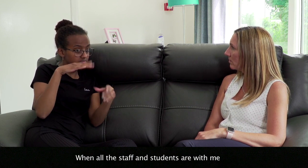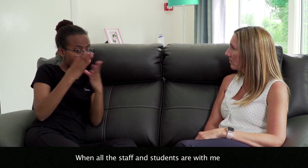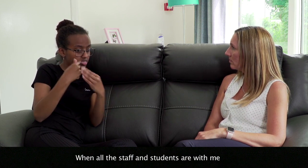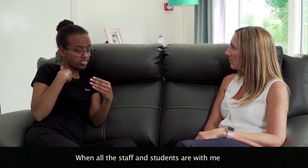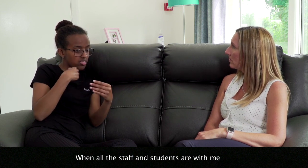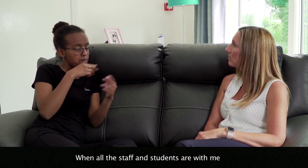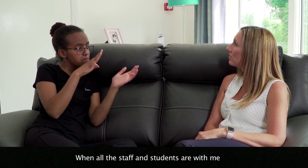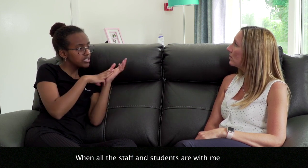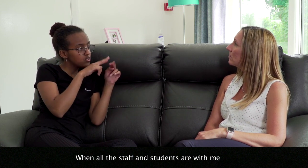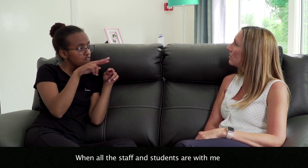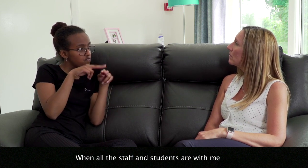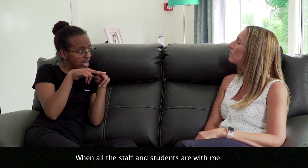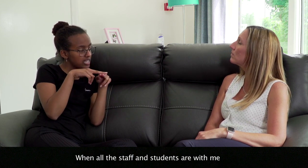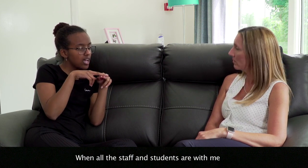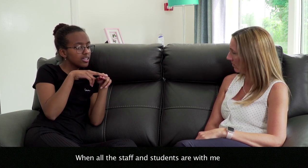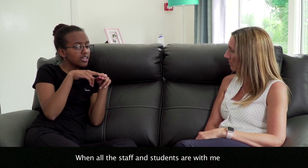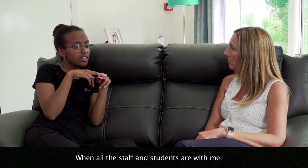Yeah, when all the staff and the students are with me,